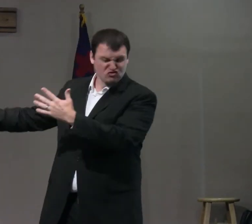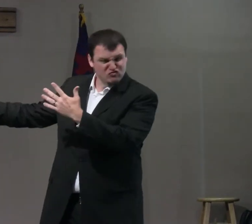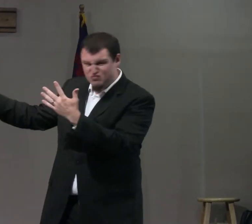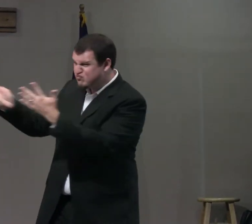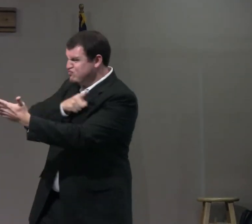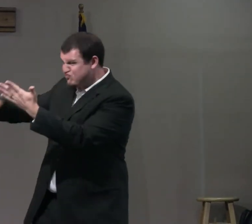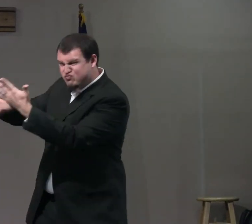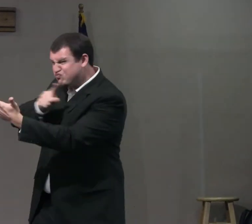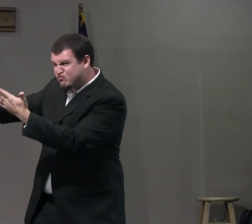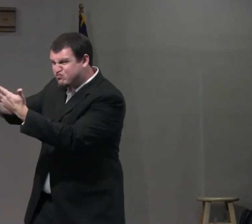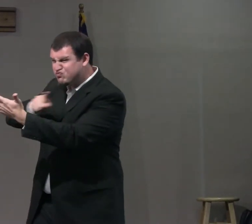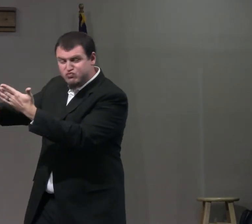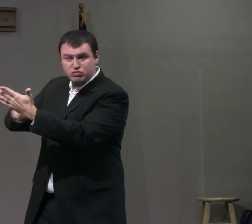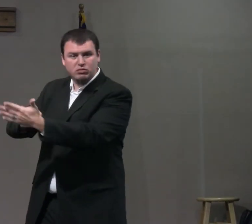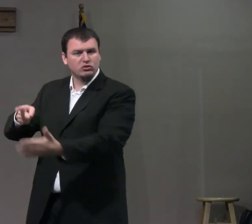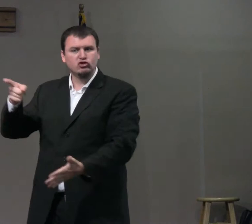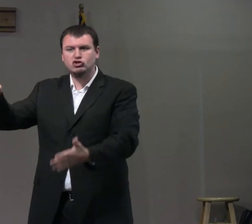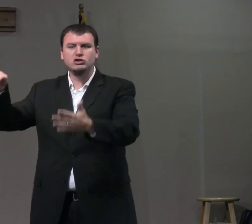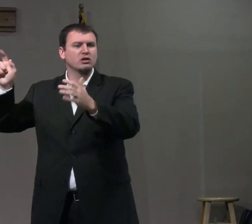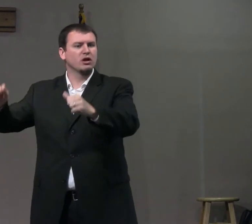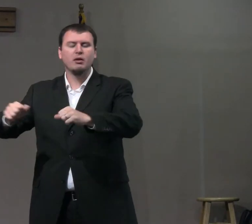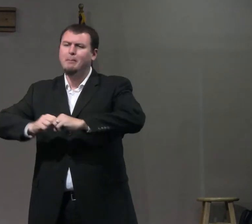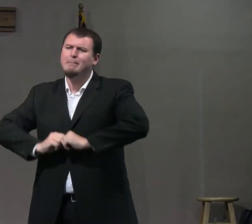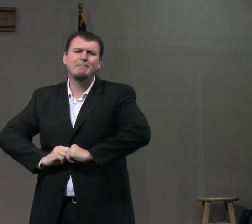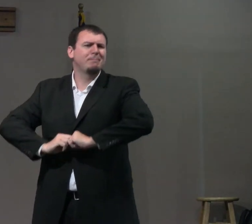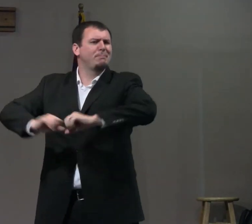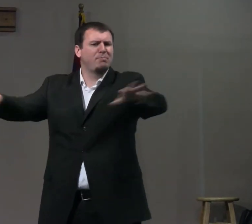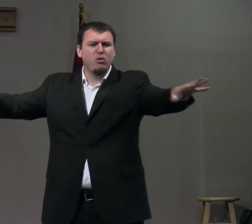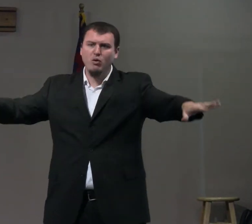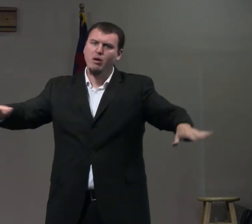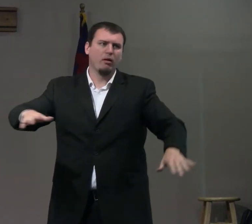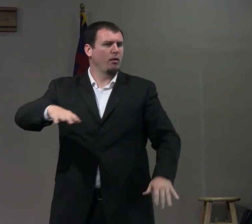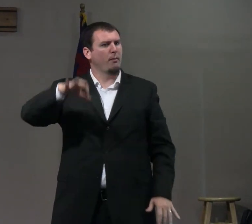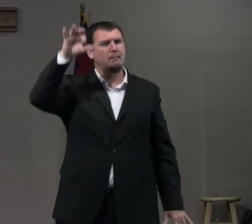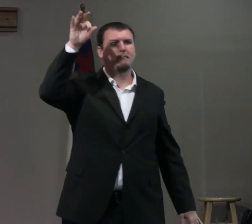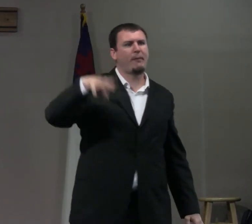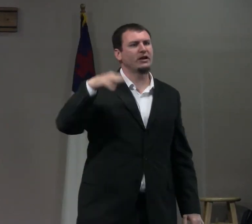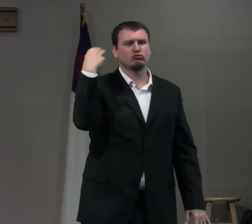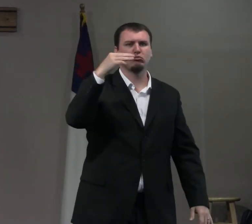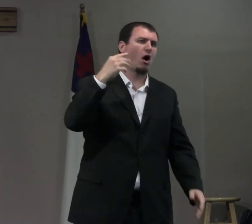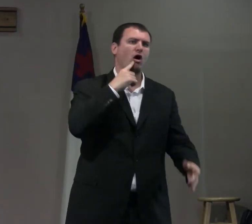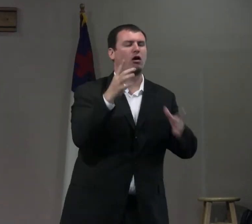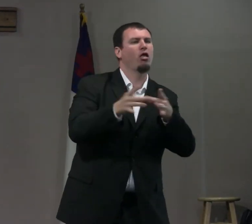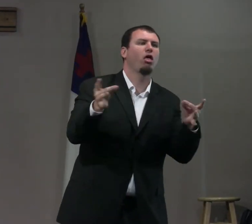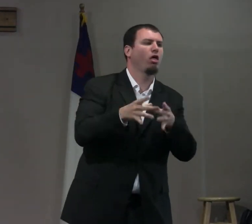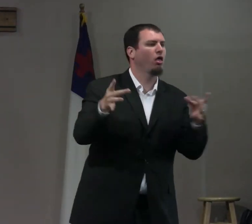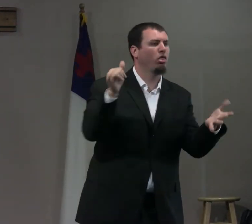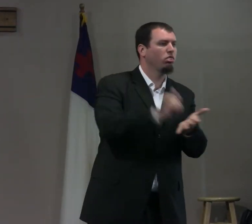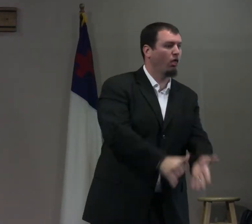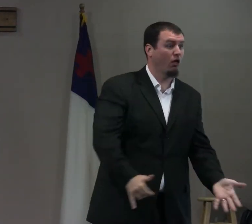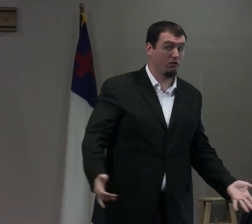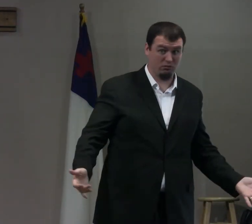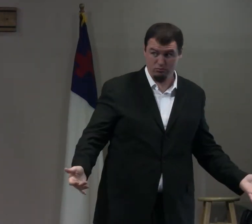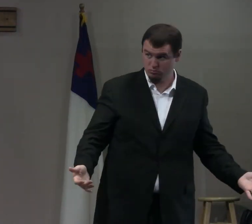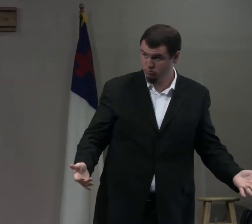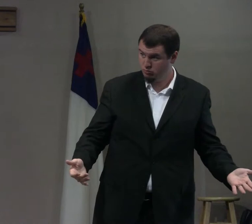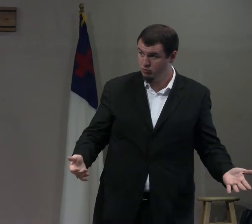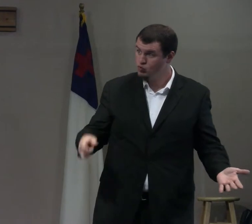If I were to say something mean and turn it right back around on her, that could go out and say, oh, look what Pastor Mark said to